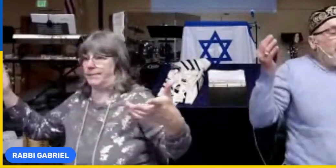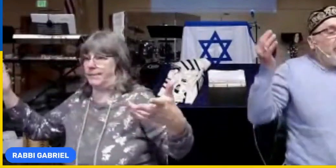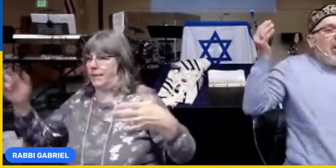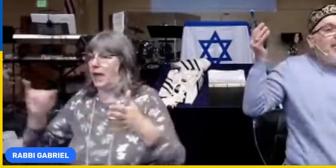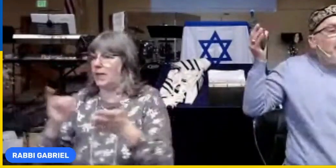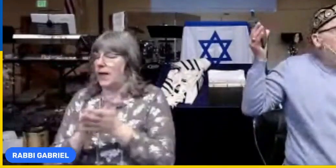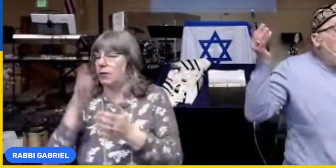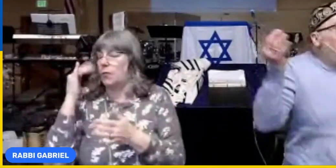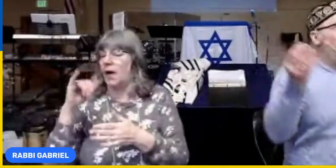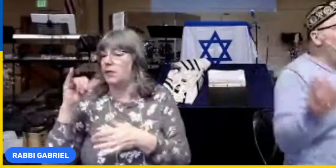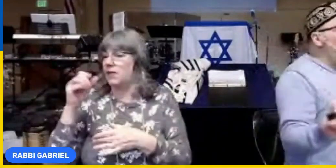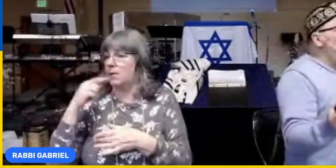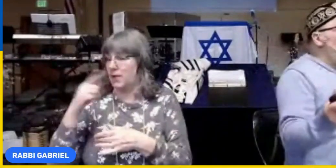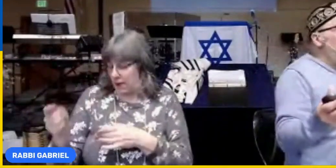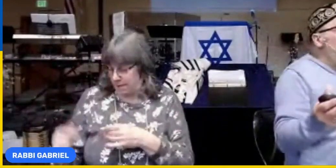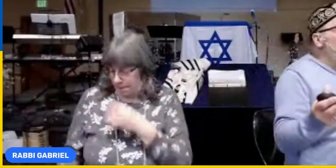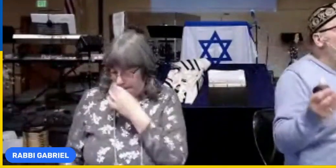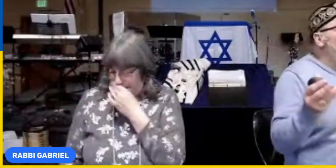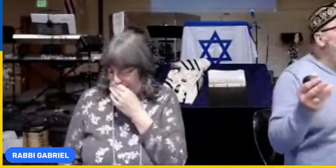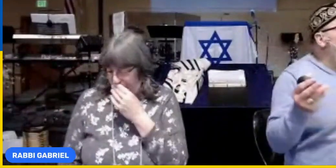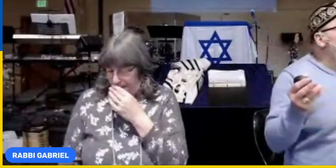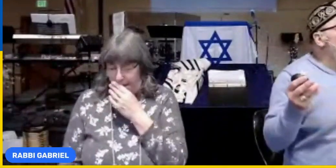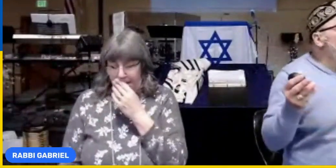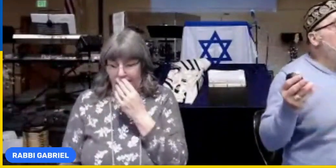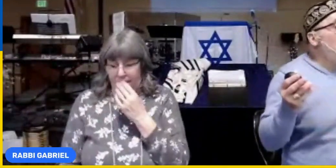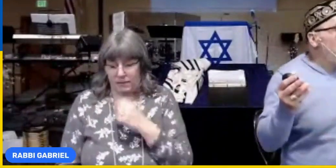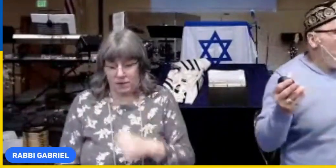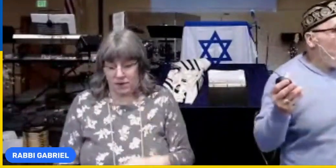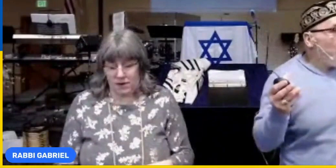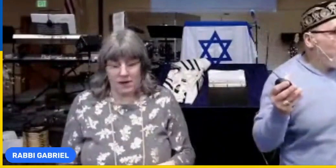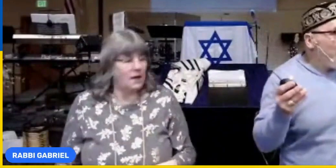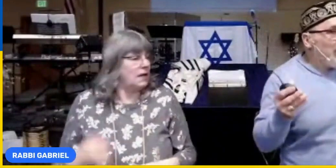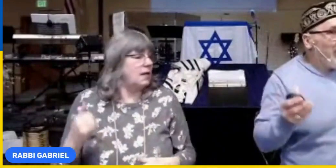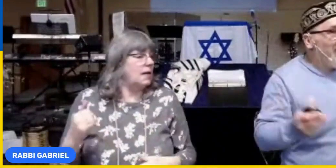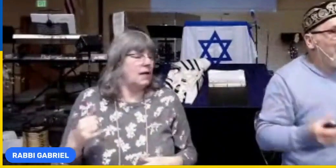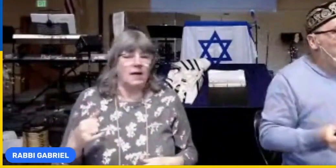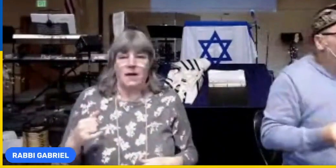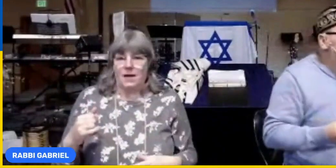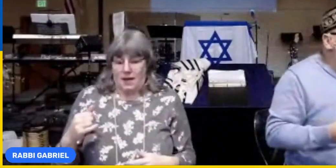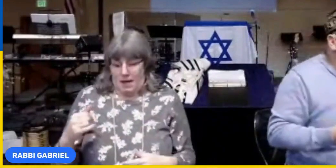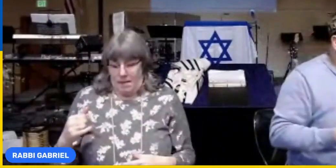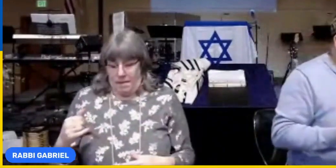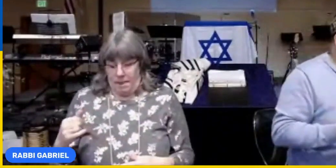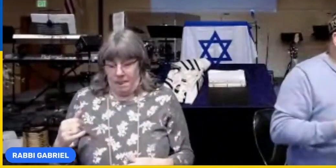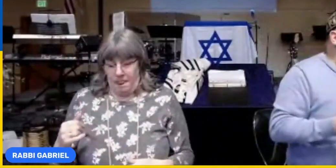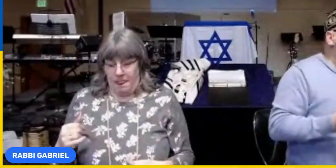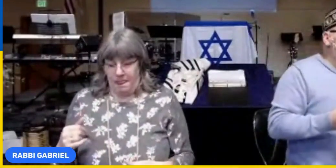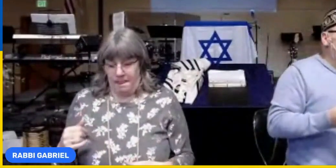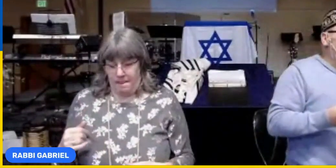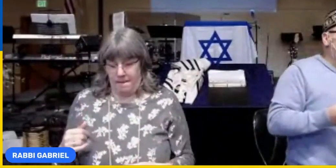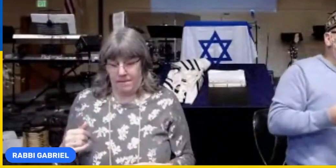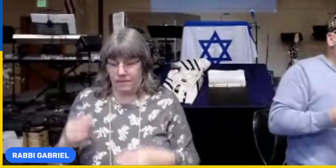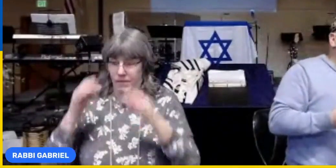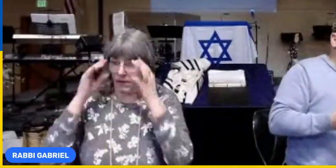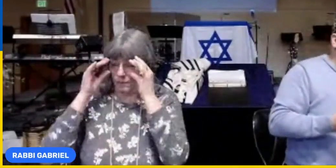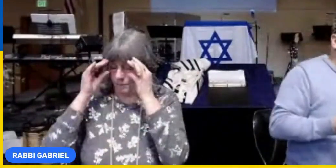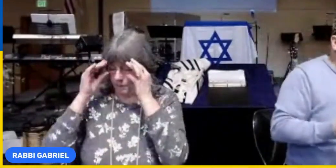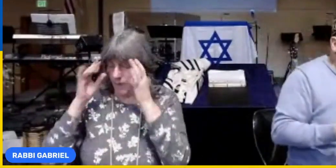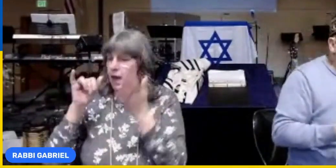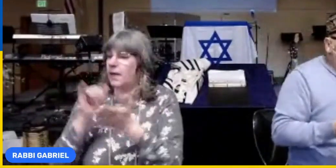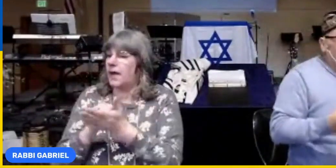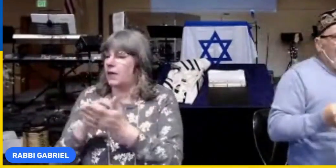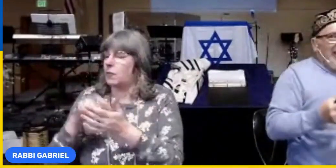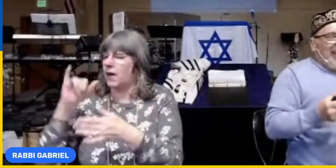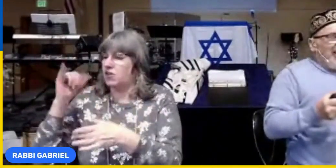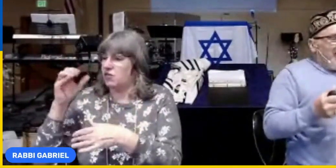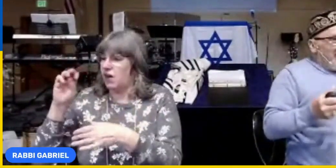They felt James was antithesis to Paul, who so-called preached against practicing Torah, but he was not. You